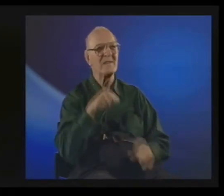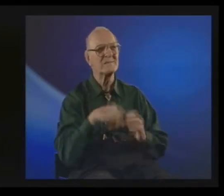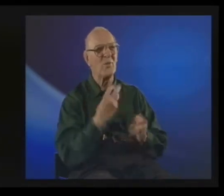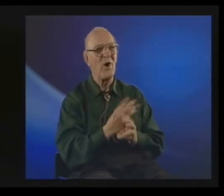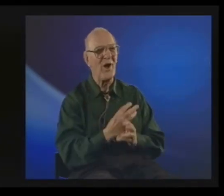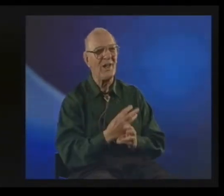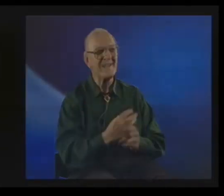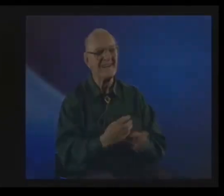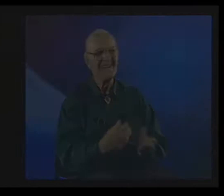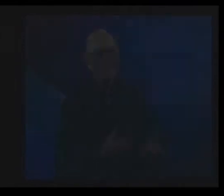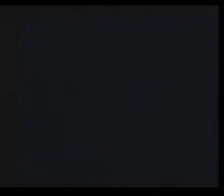this world."